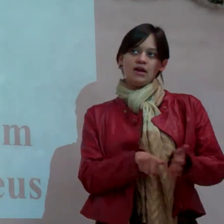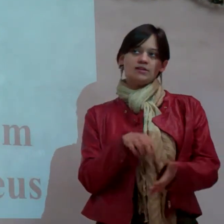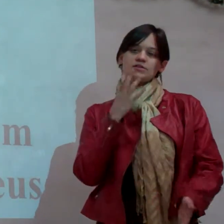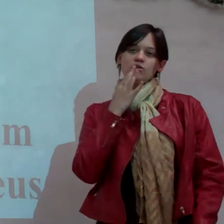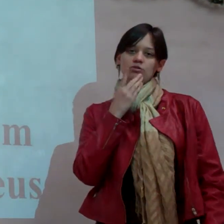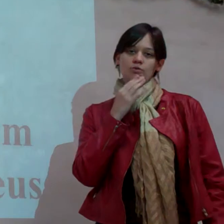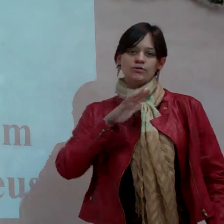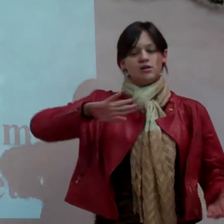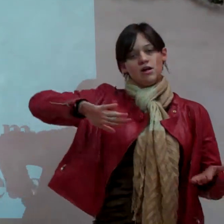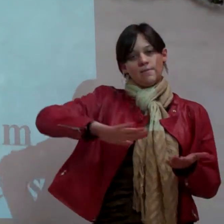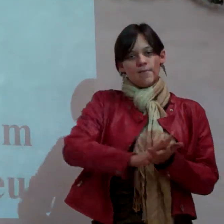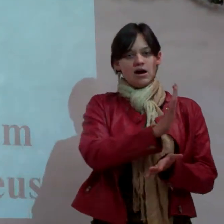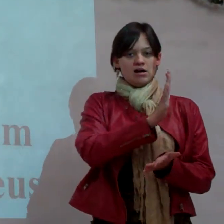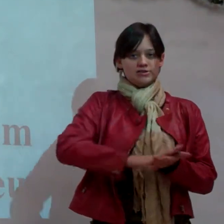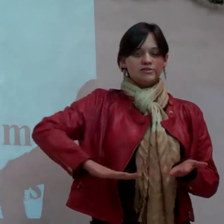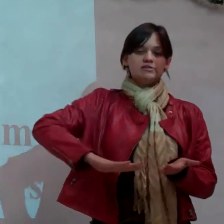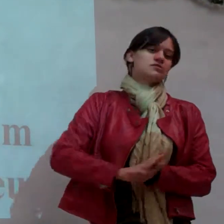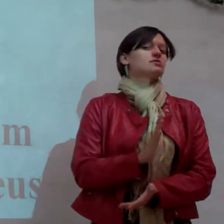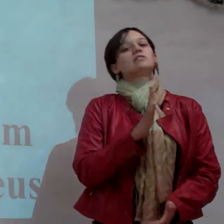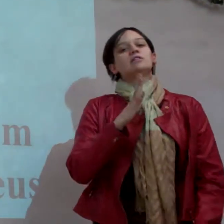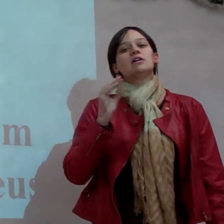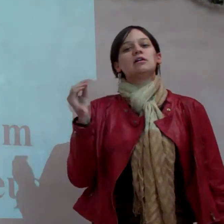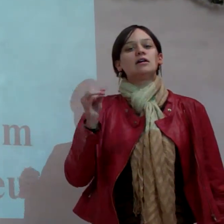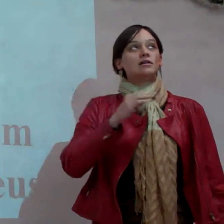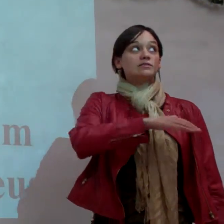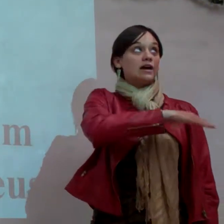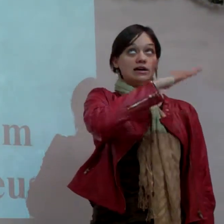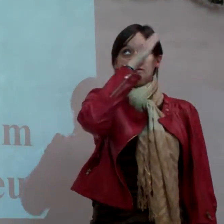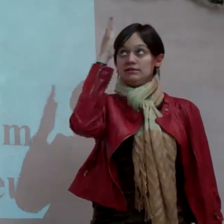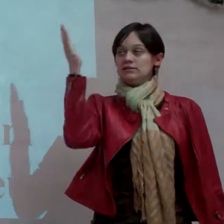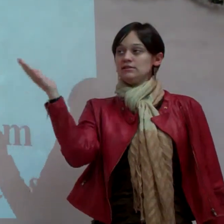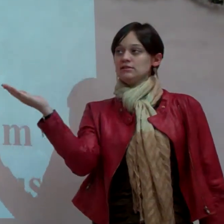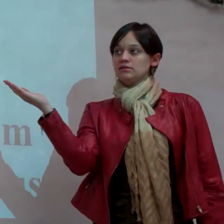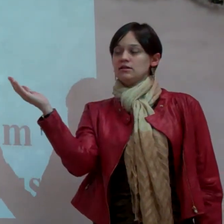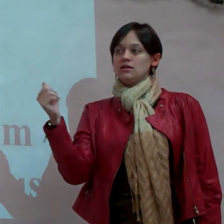est color maris et caeli.